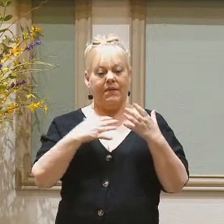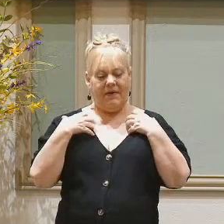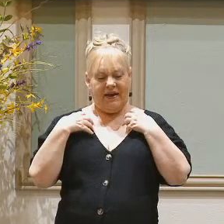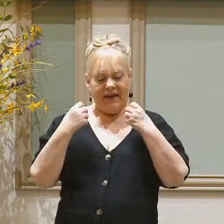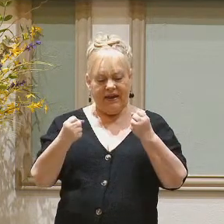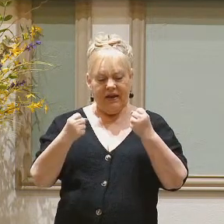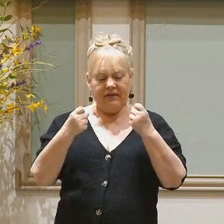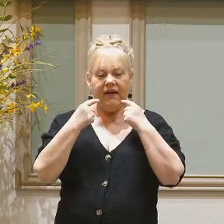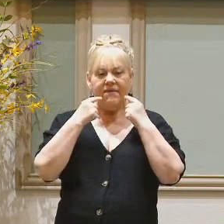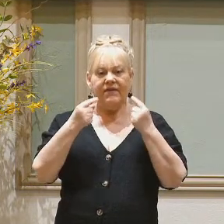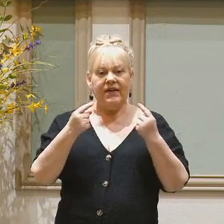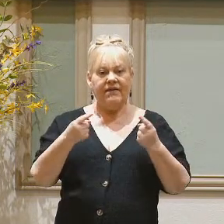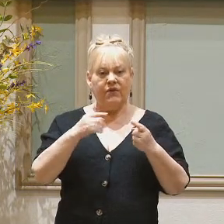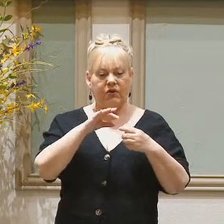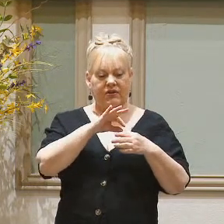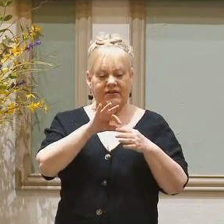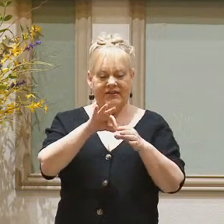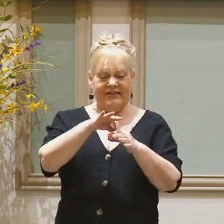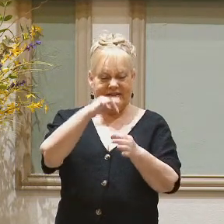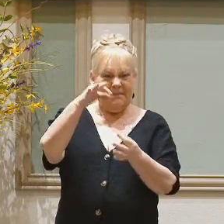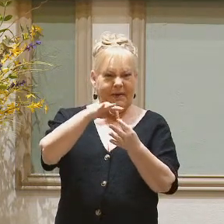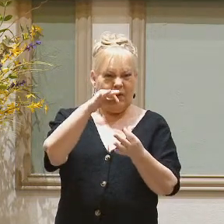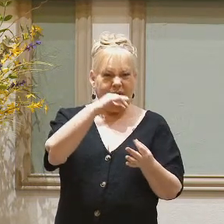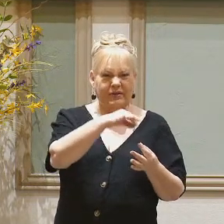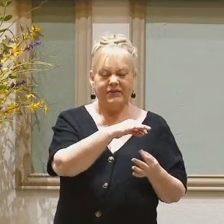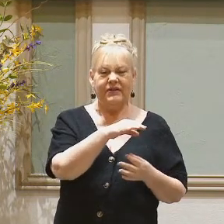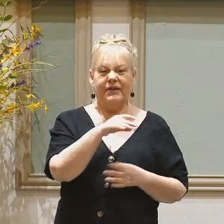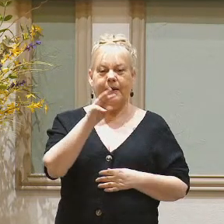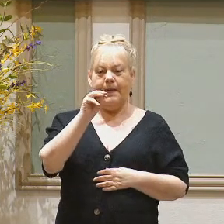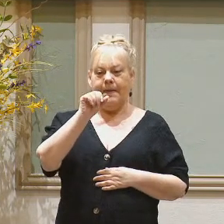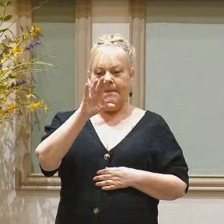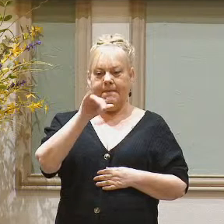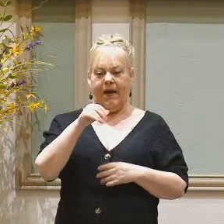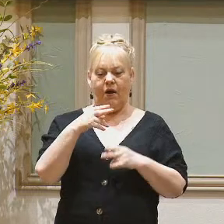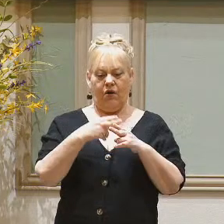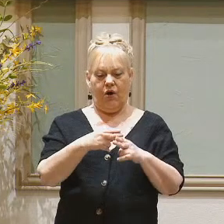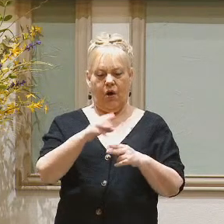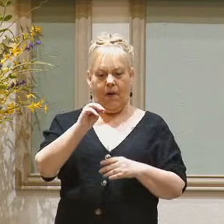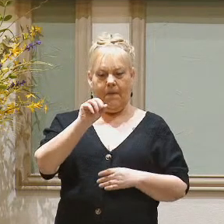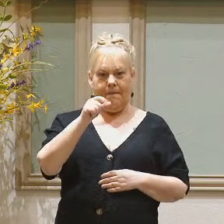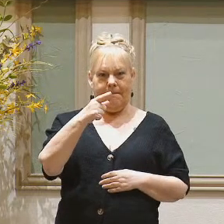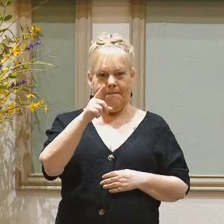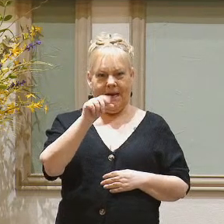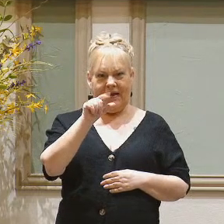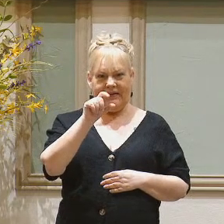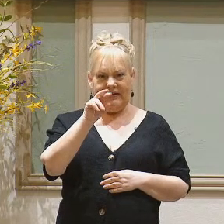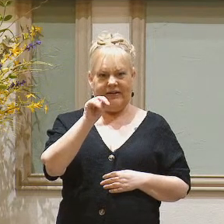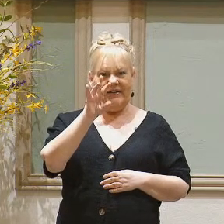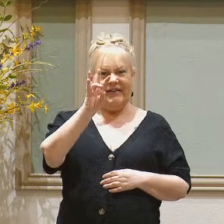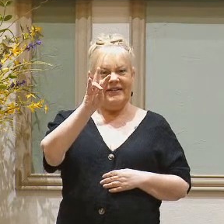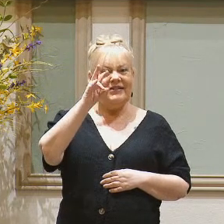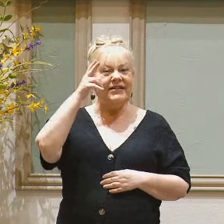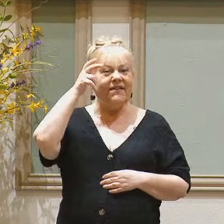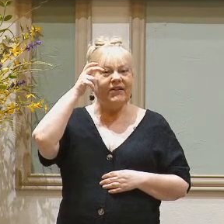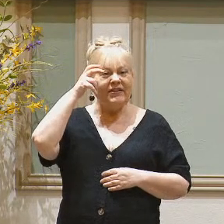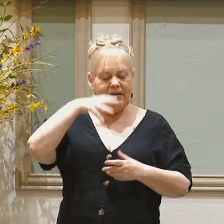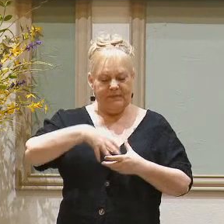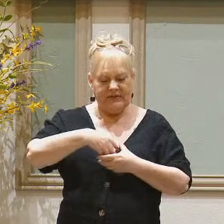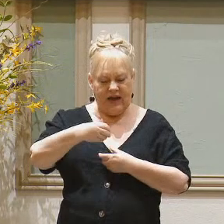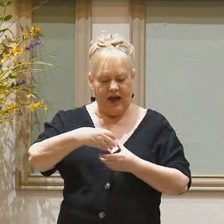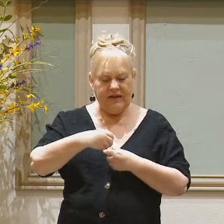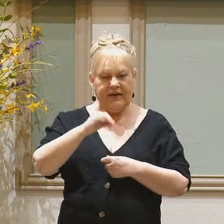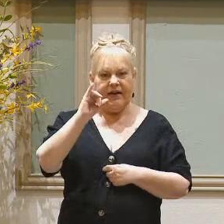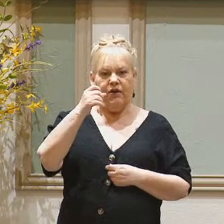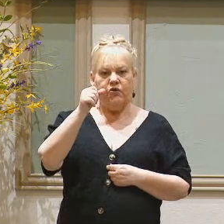of evil spirits and infirmities. Mary, called Magdalene, from whom 7 demons had gone out. And Joanna,